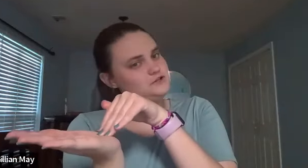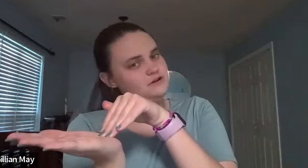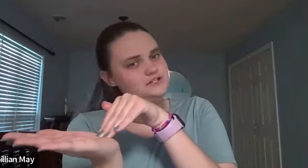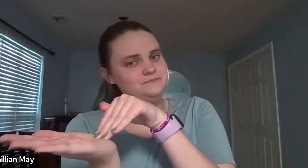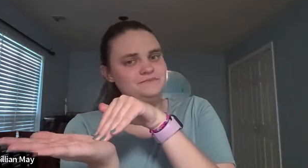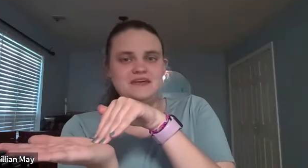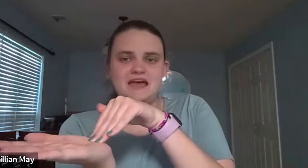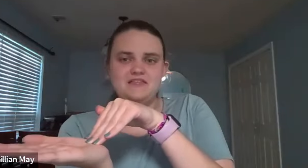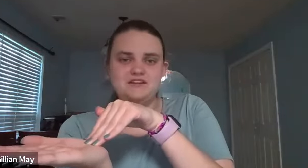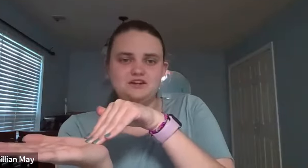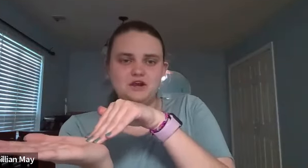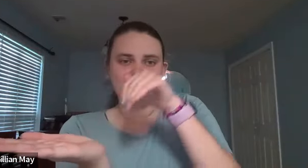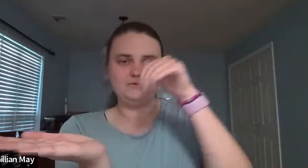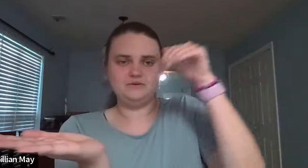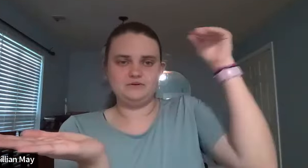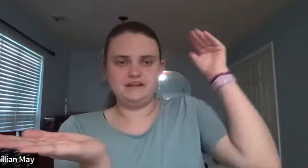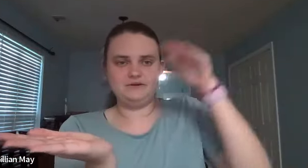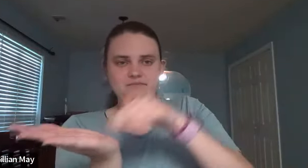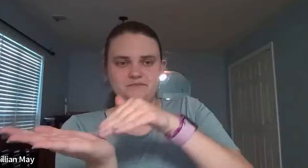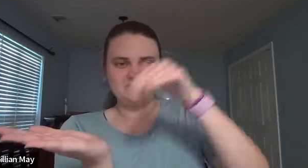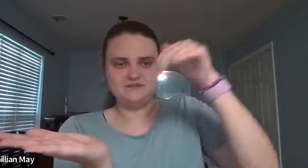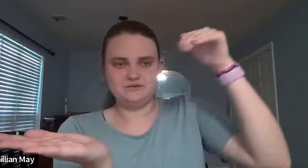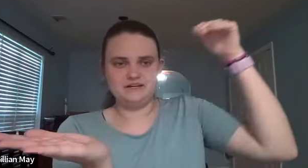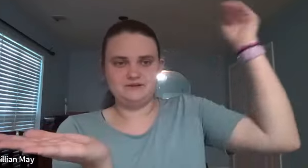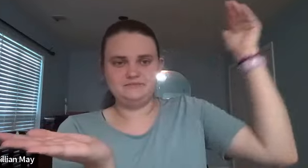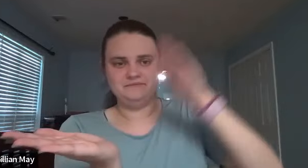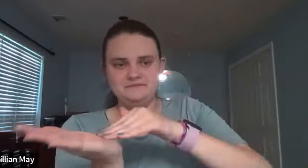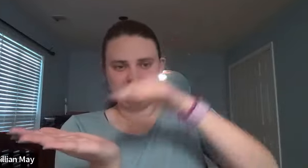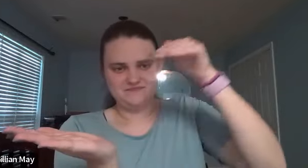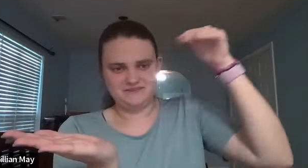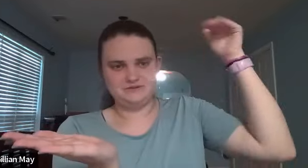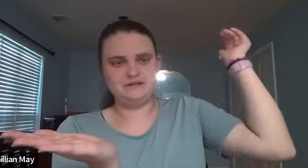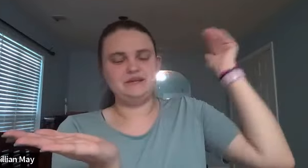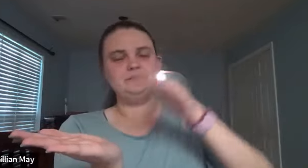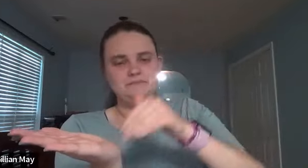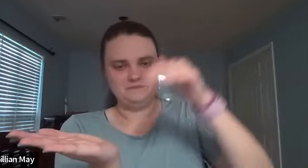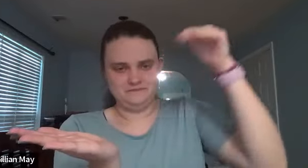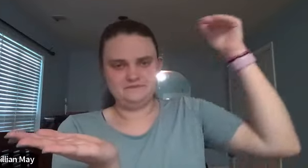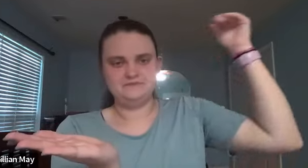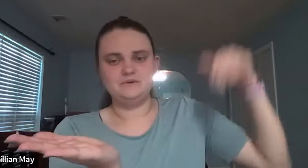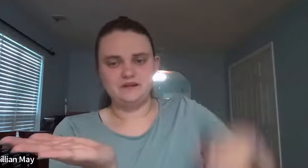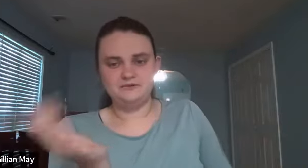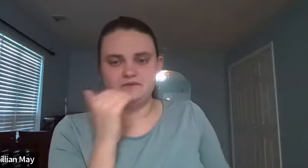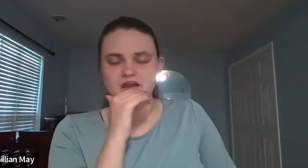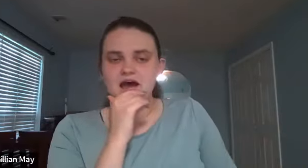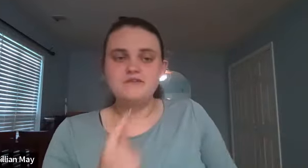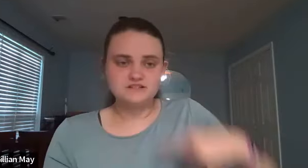doctor. And then you're going to go tornado, tornado, tornado, tornado. I've also